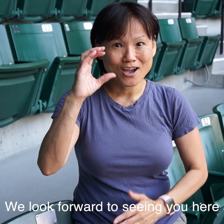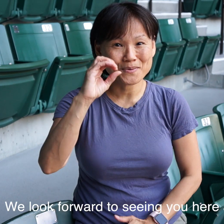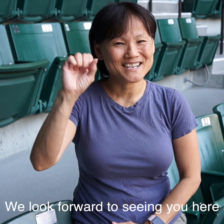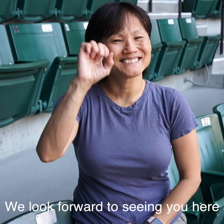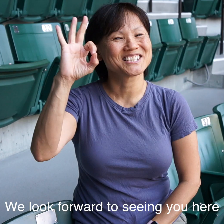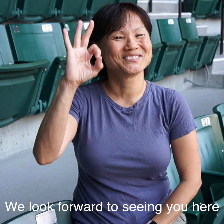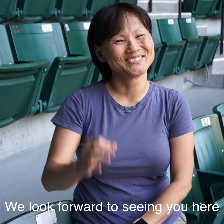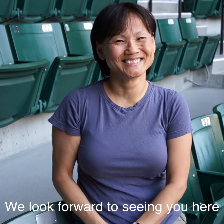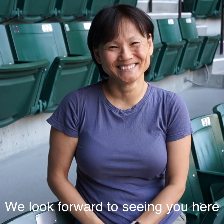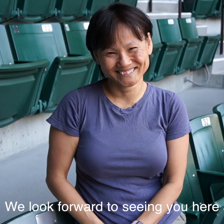here at OSF. So, OSF is